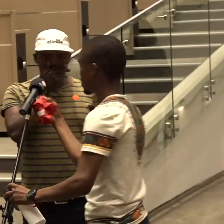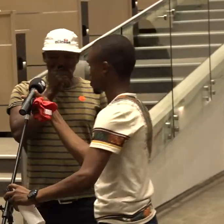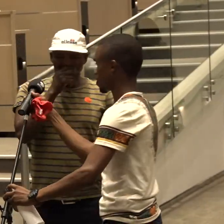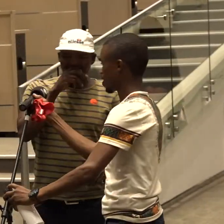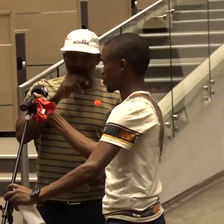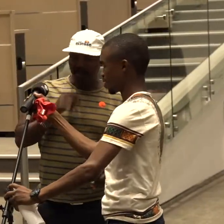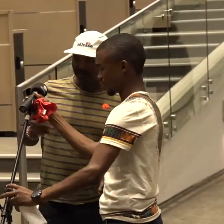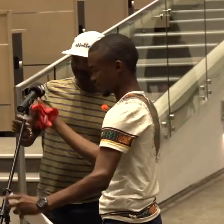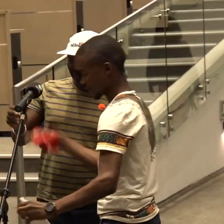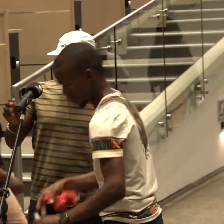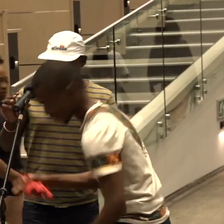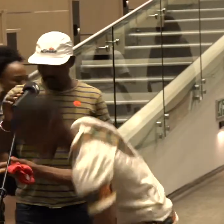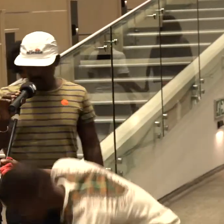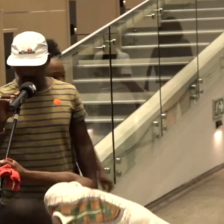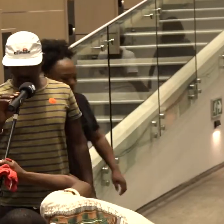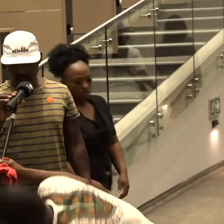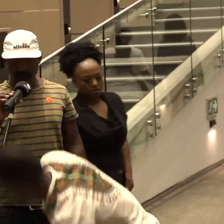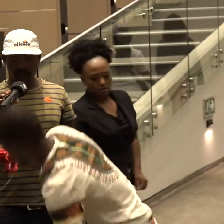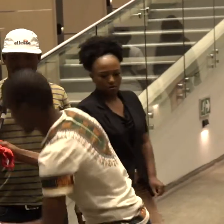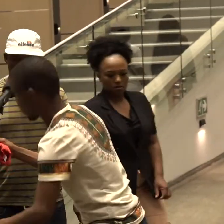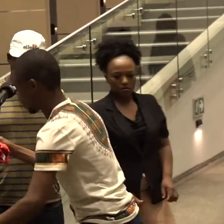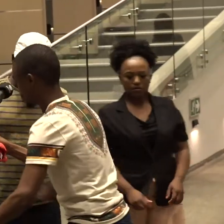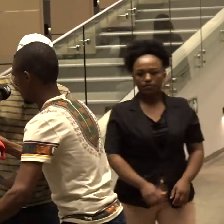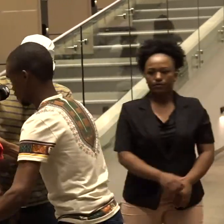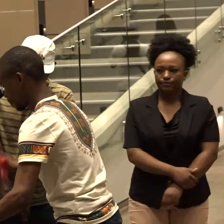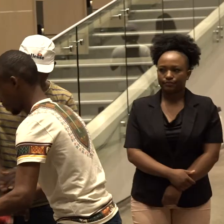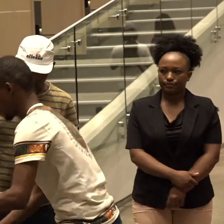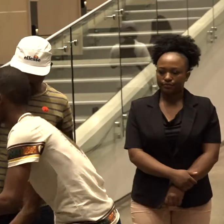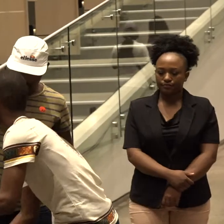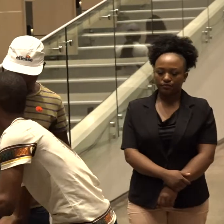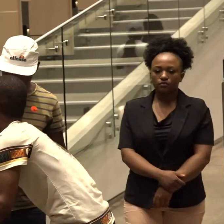thank you thank you